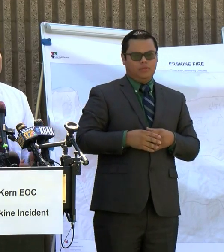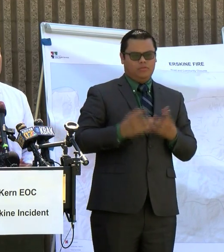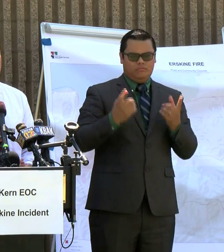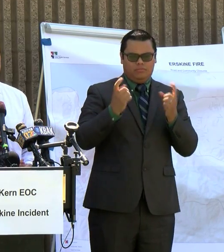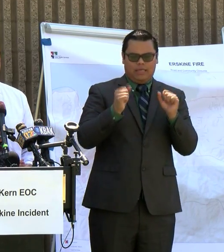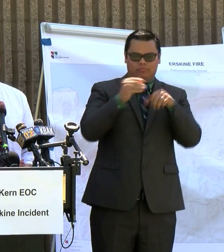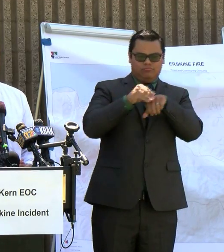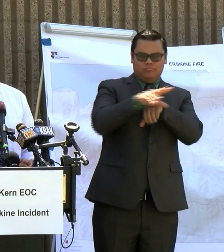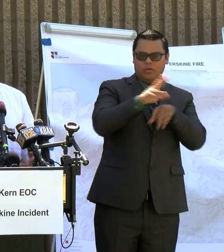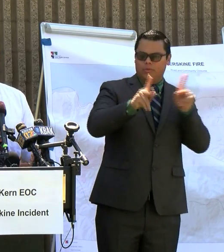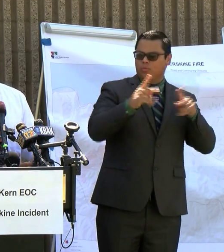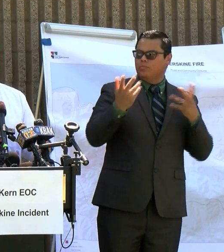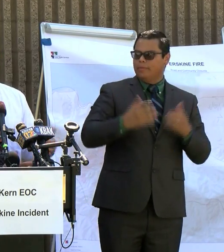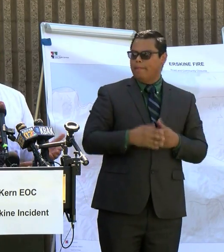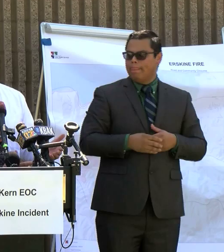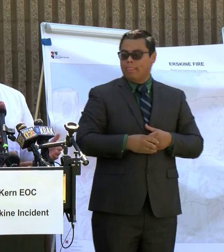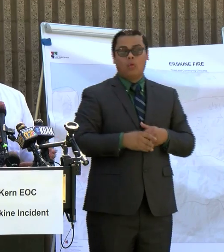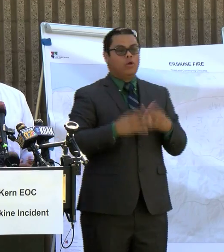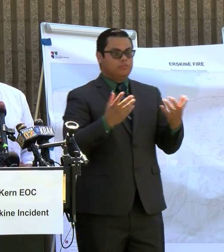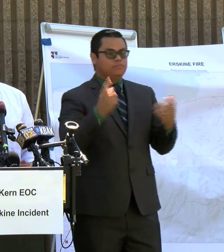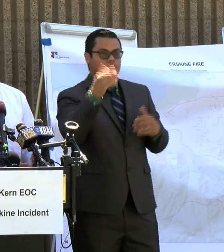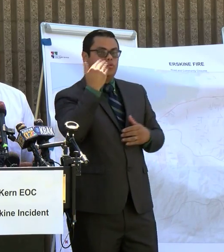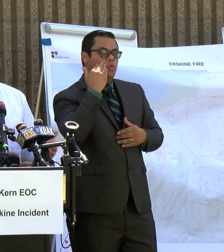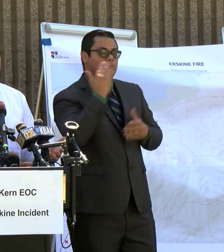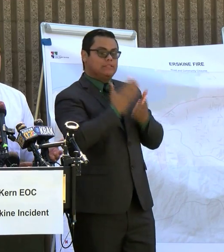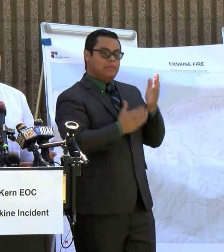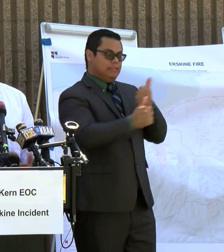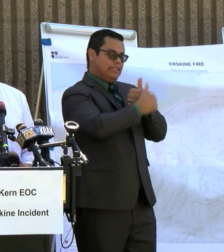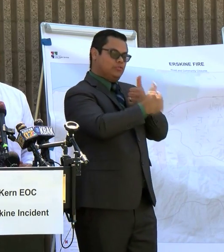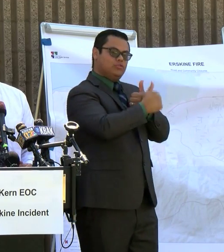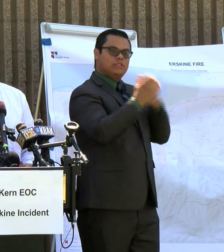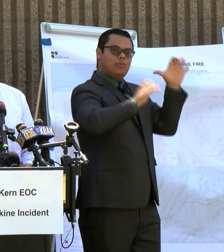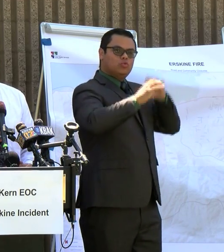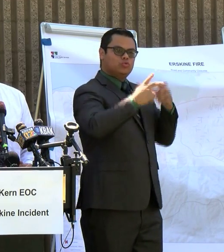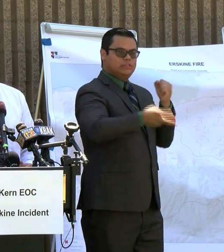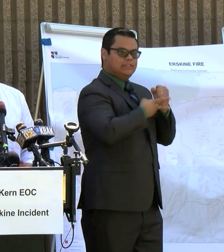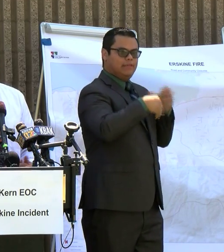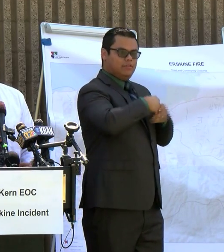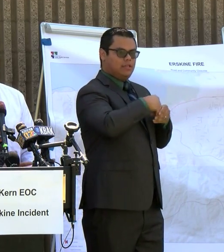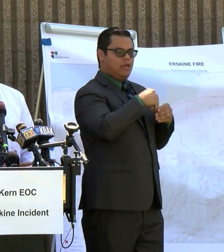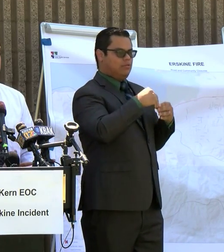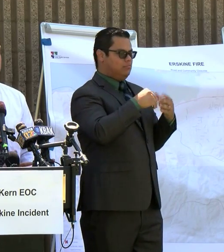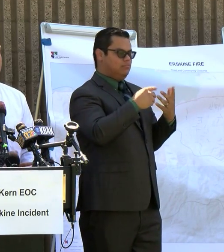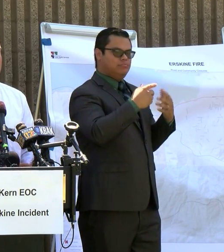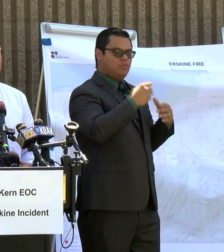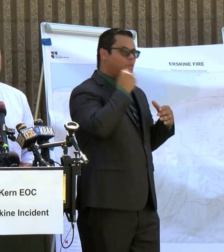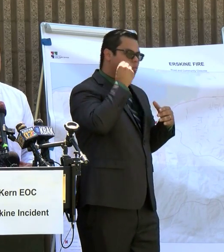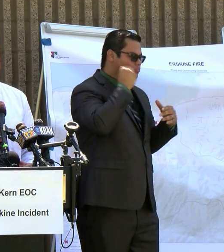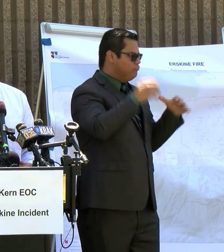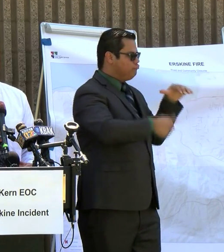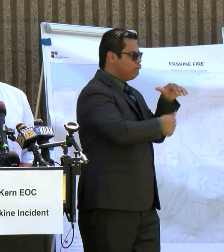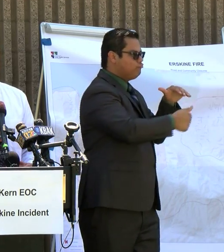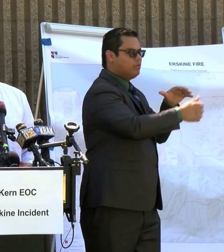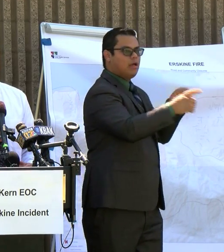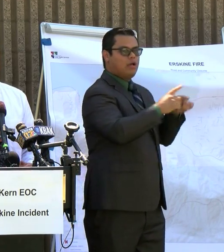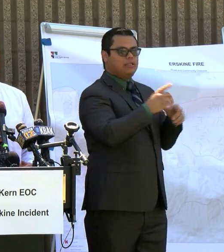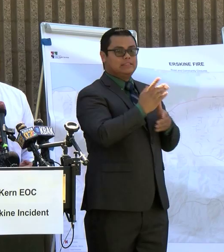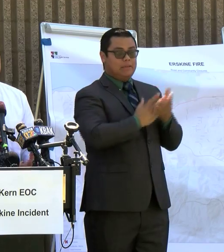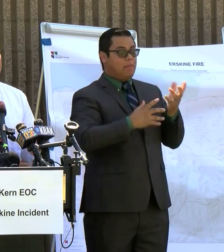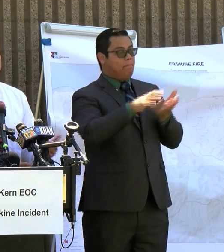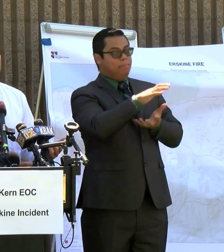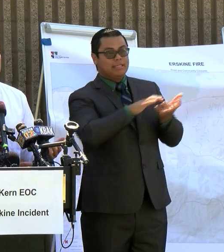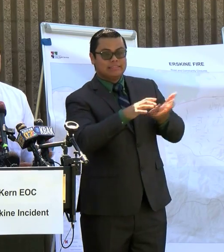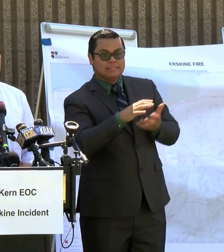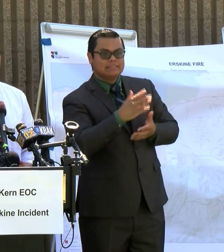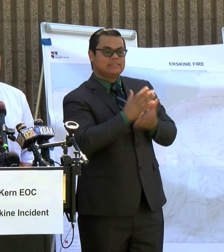for a long time have now been exposed, perhaps mixed. Their chemical nature has changed. Exposure